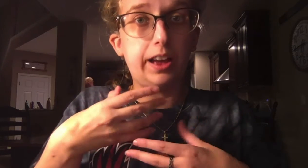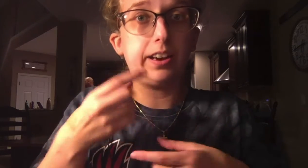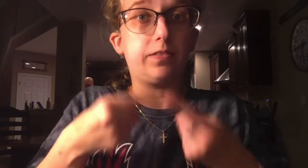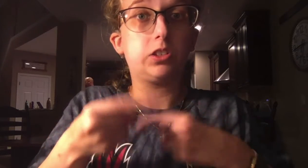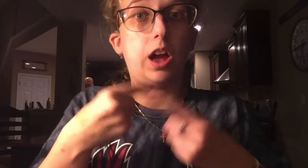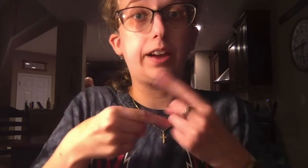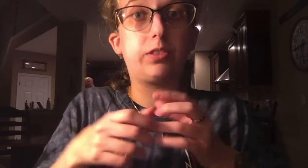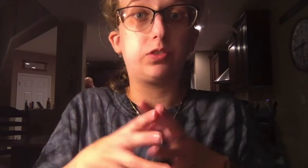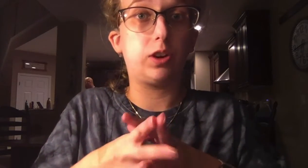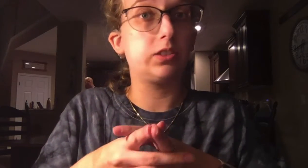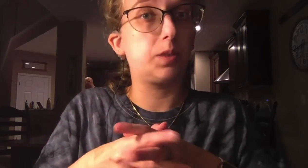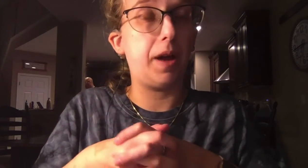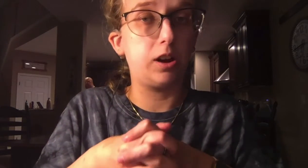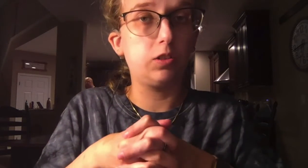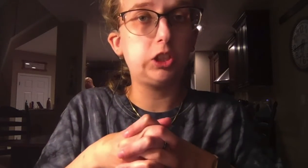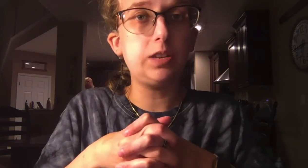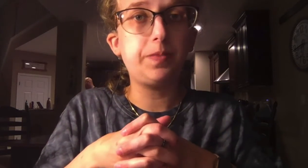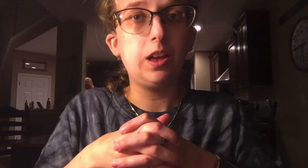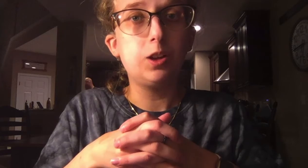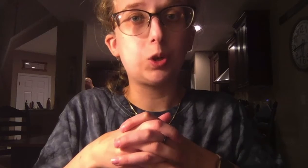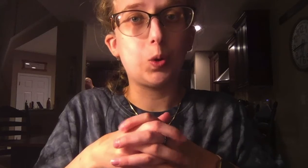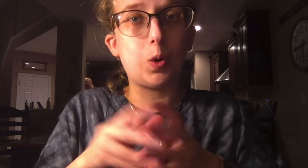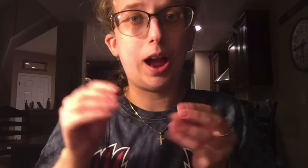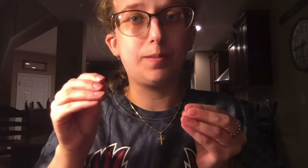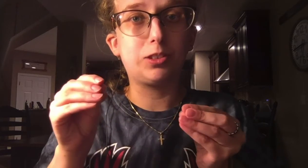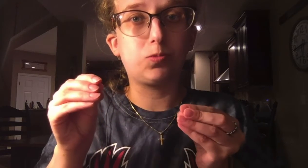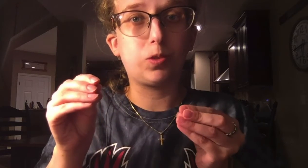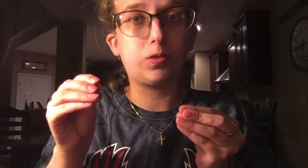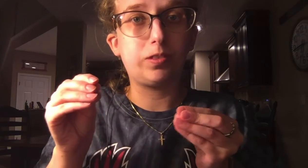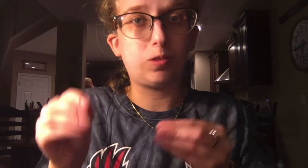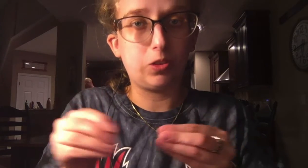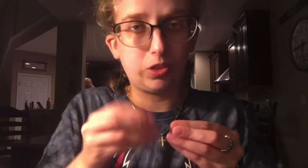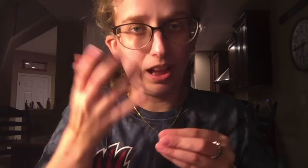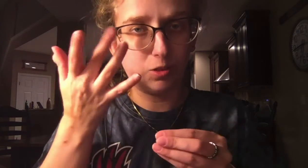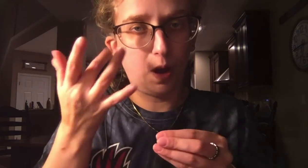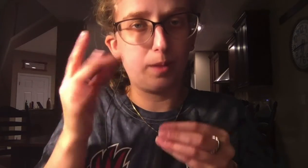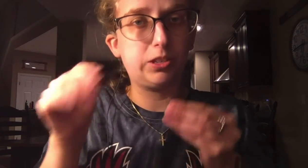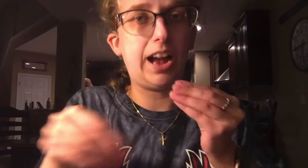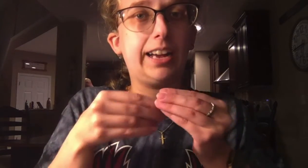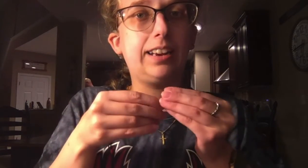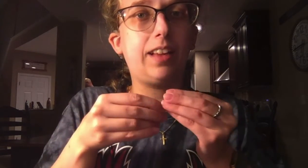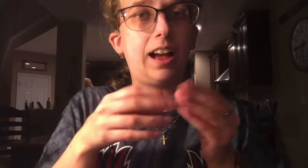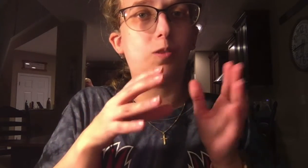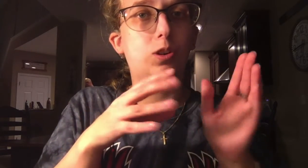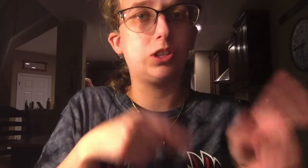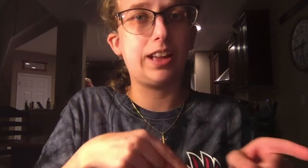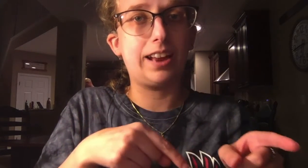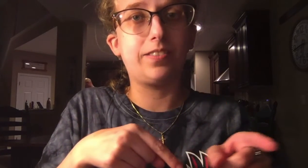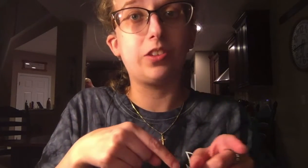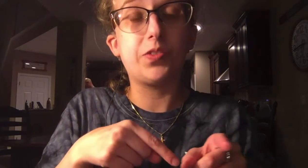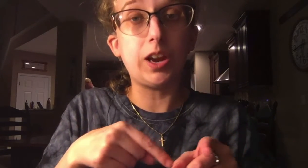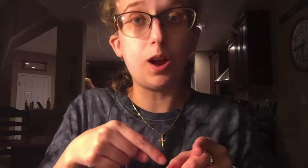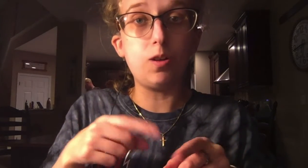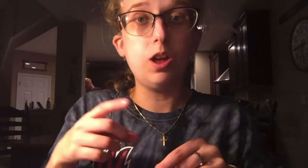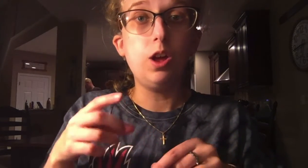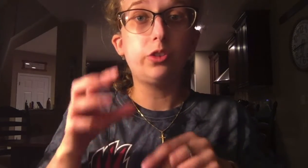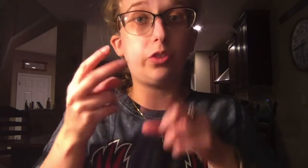of a sign for forensic biology. So that's why I'm tacking that onto the end of this video. So there's